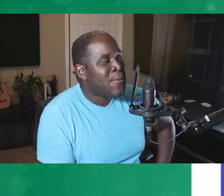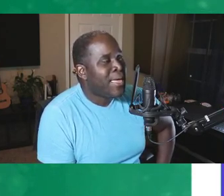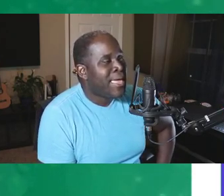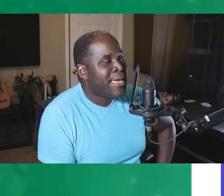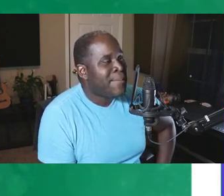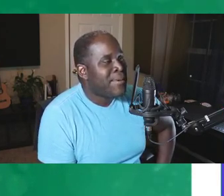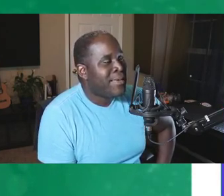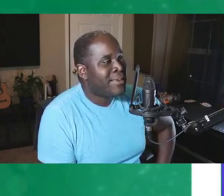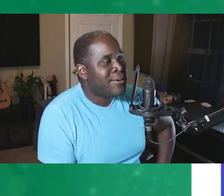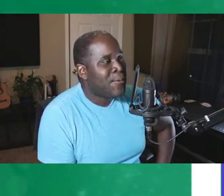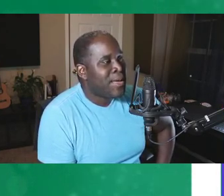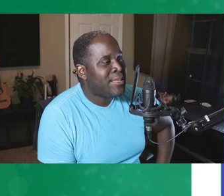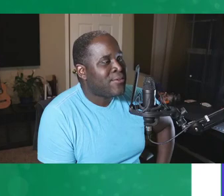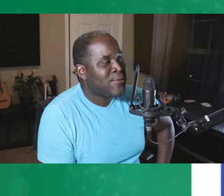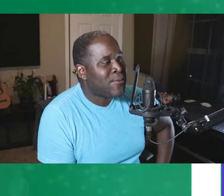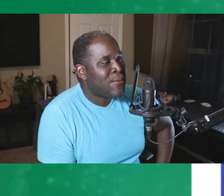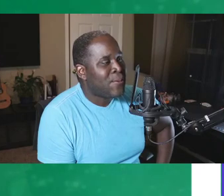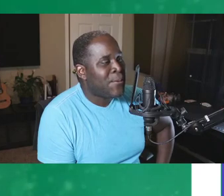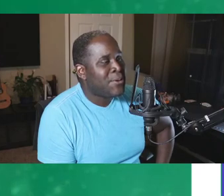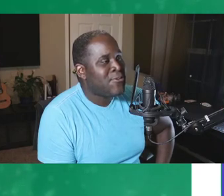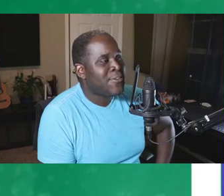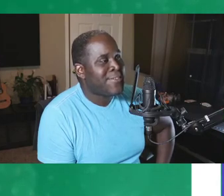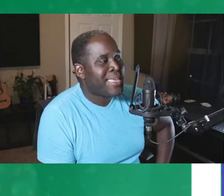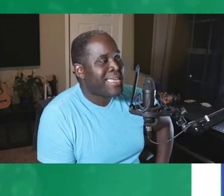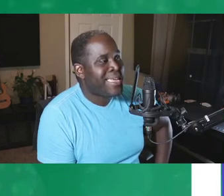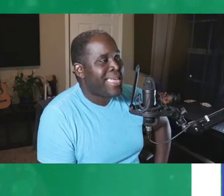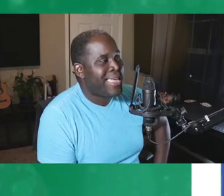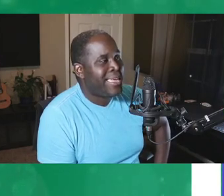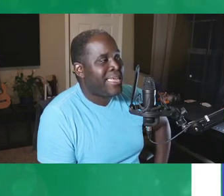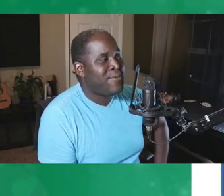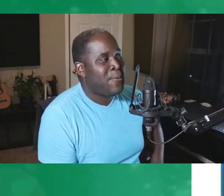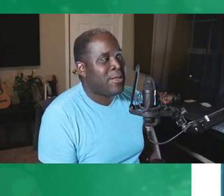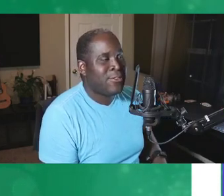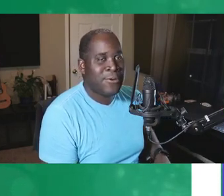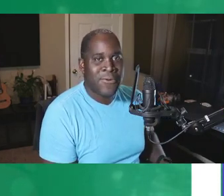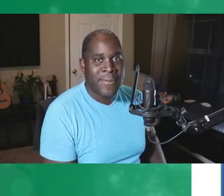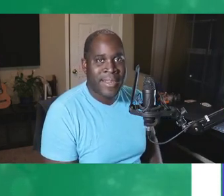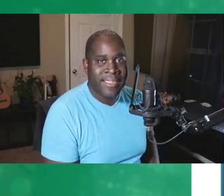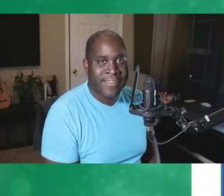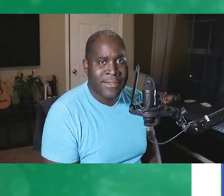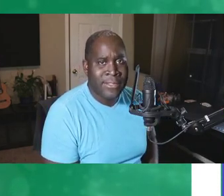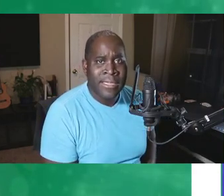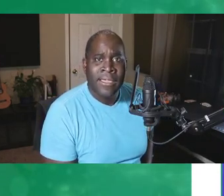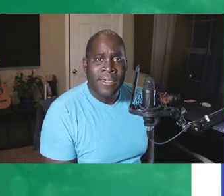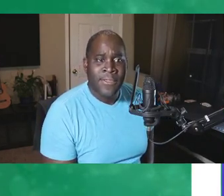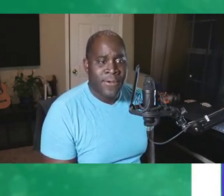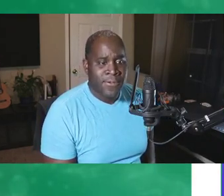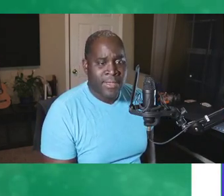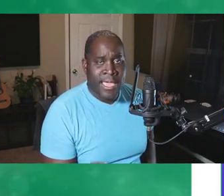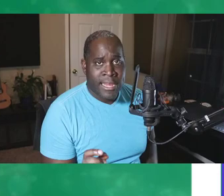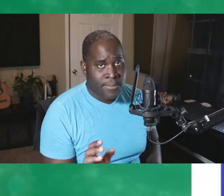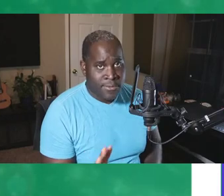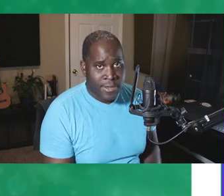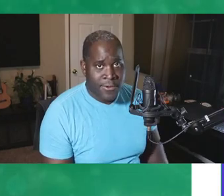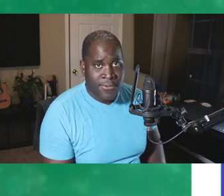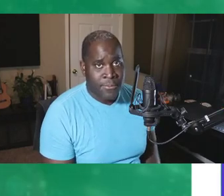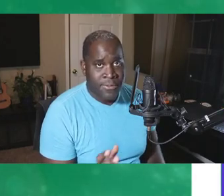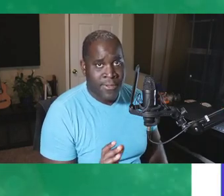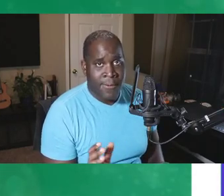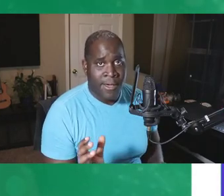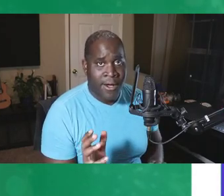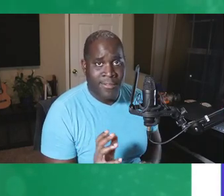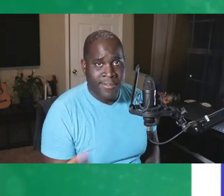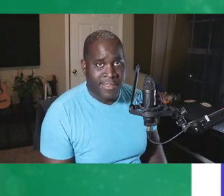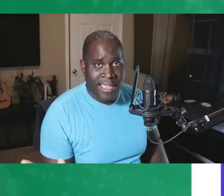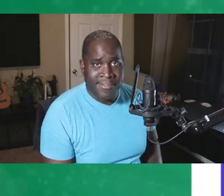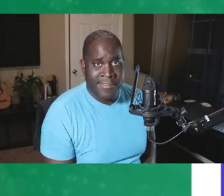also am going to just say, hey, if you want to learn more about ASL, there is a guy named Bill Vickers who puts